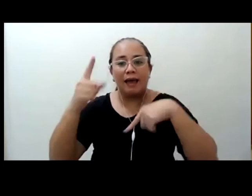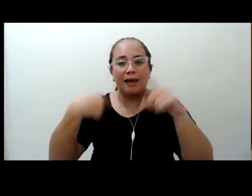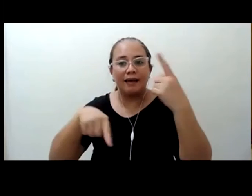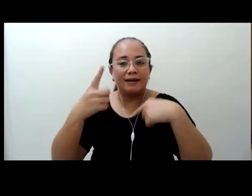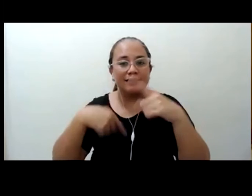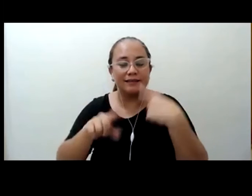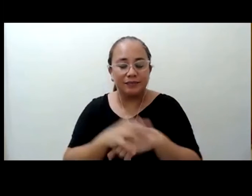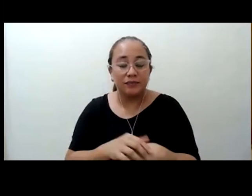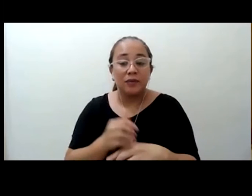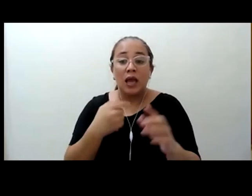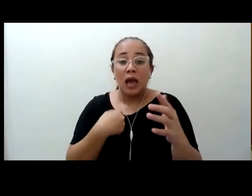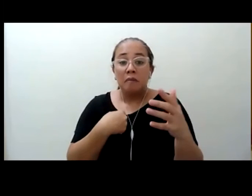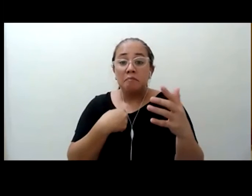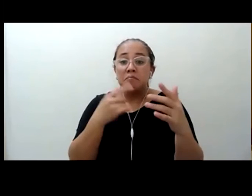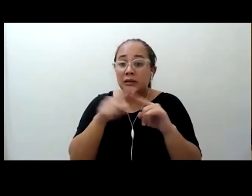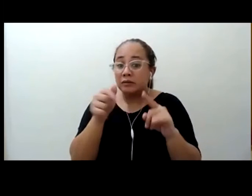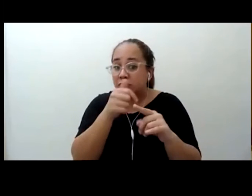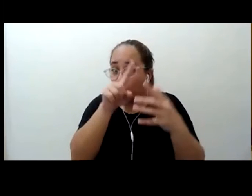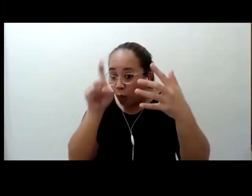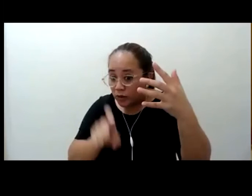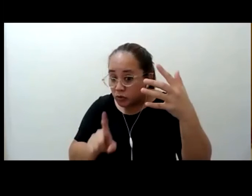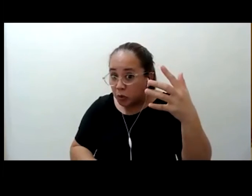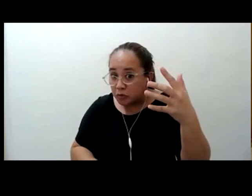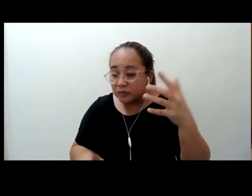The other questions will be the same.